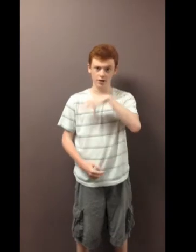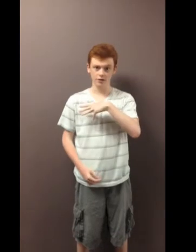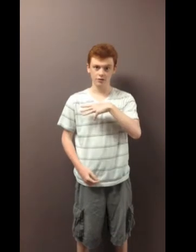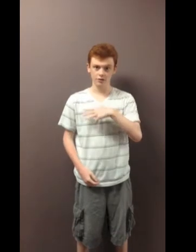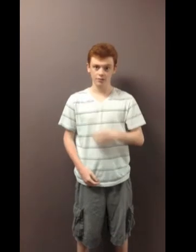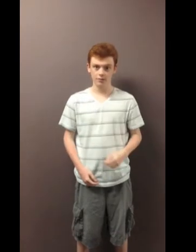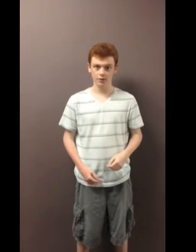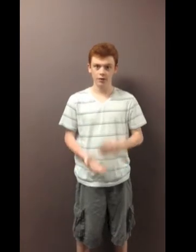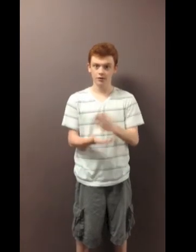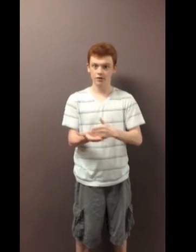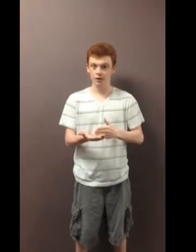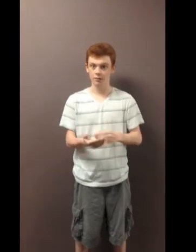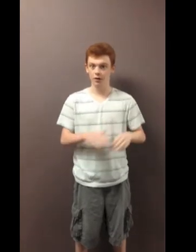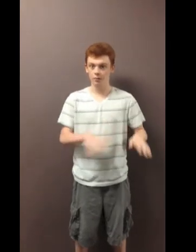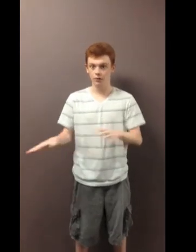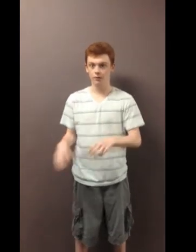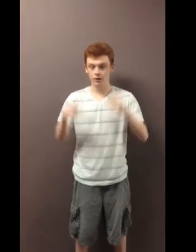Some move surprisingly fast.